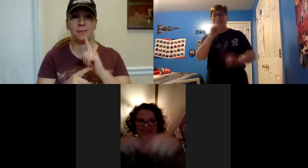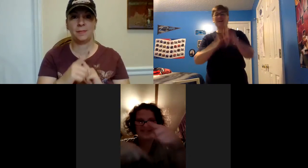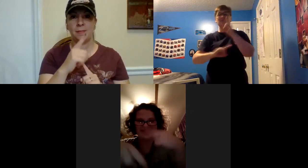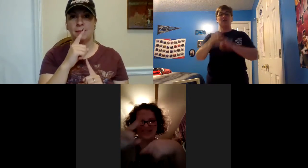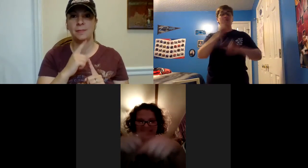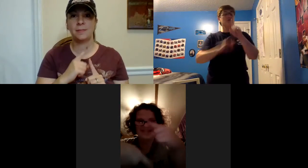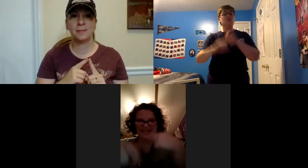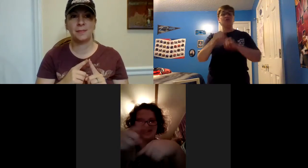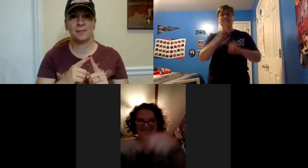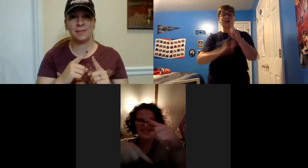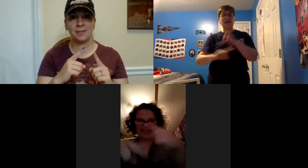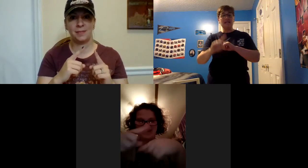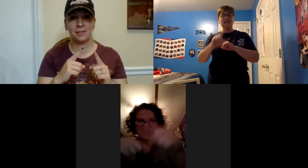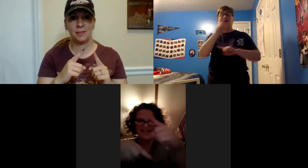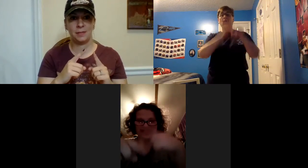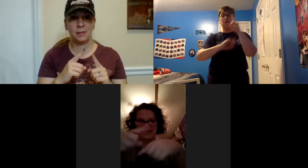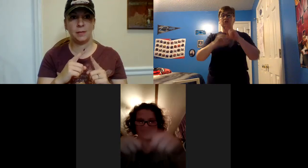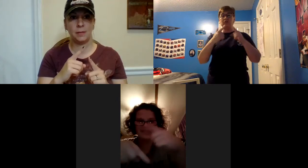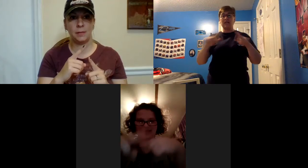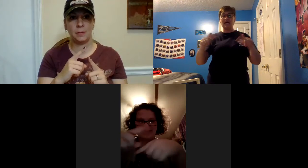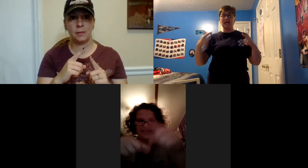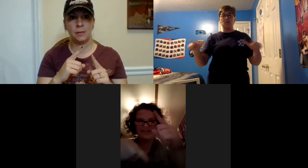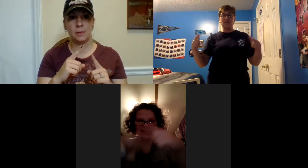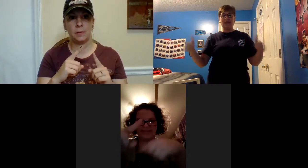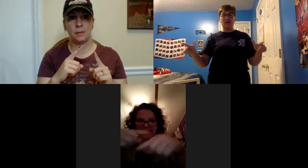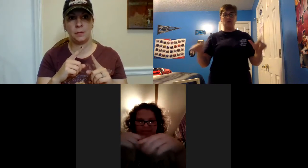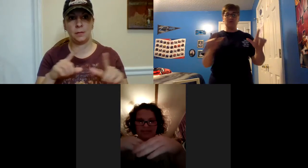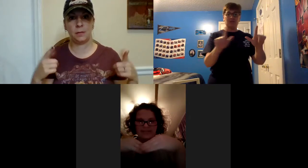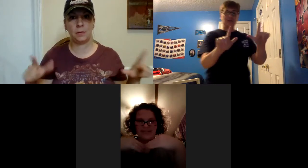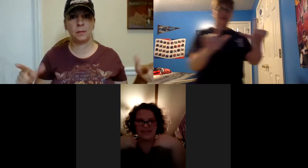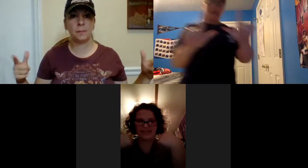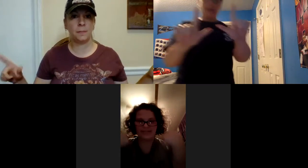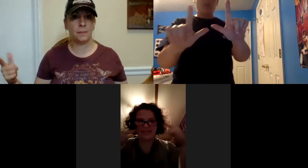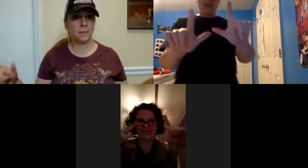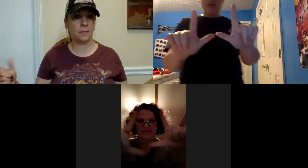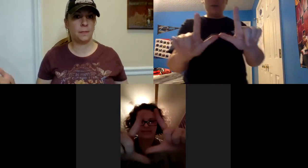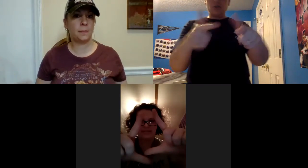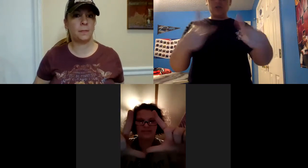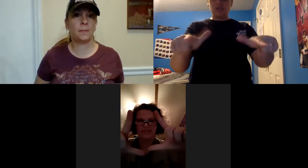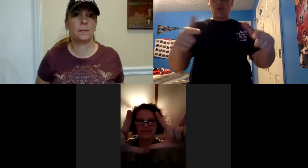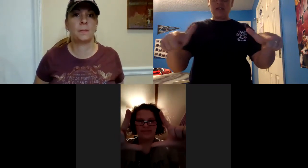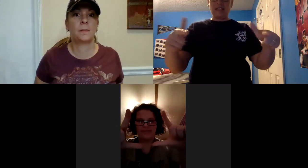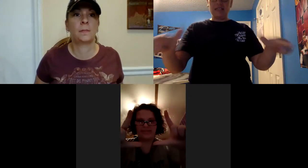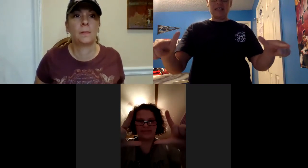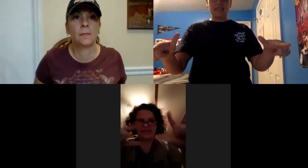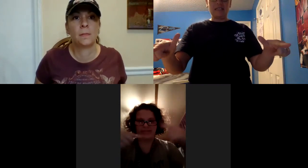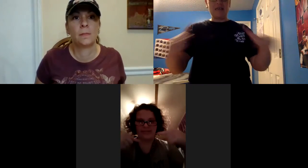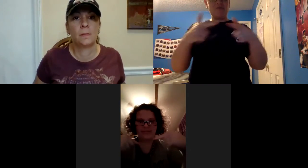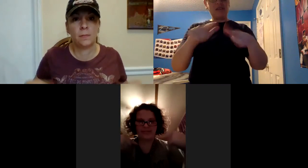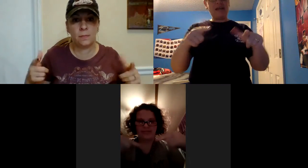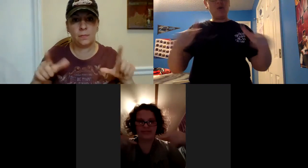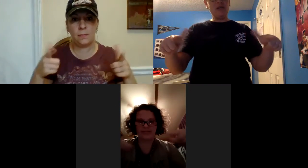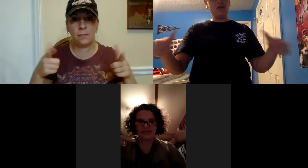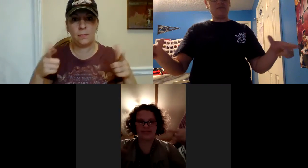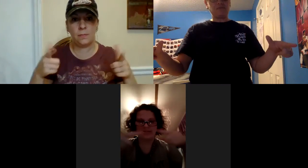going on. So you can do just sign, or you do sign with L's. And your L's are just going like this. That's the sign